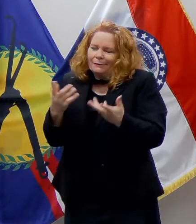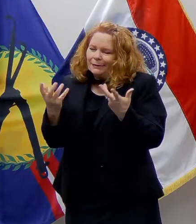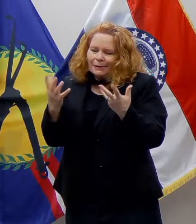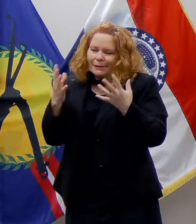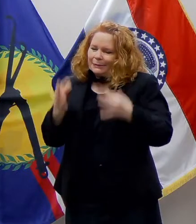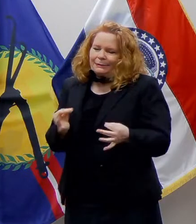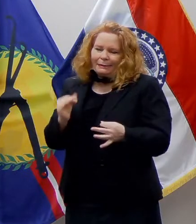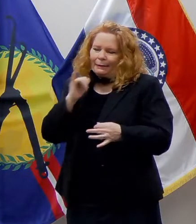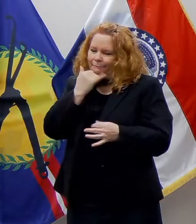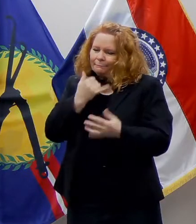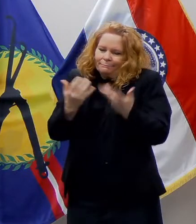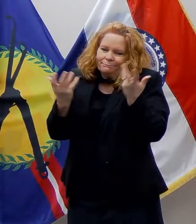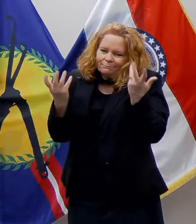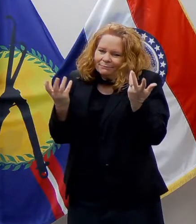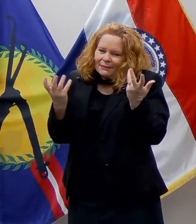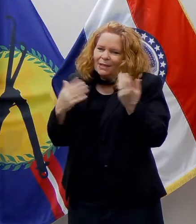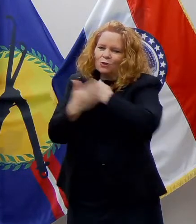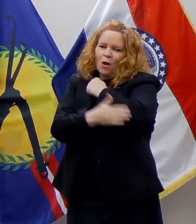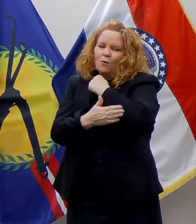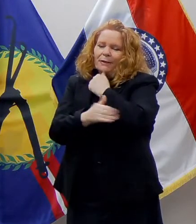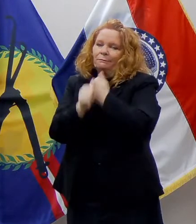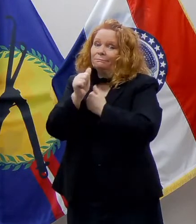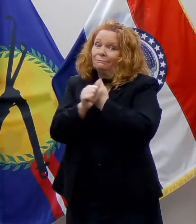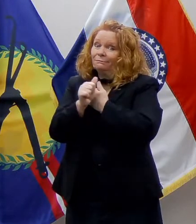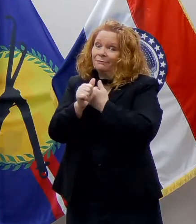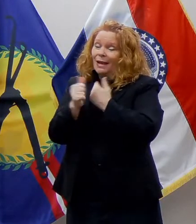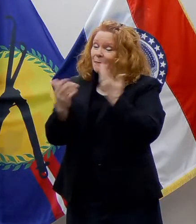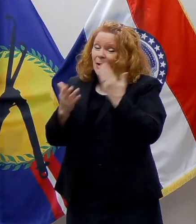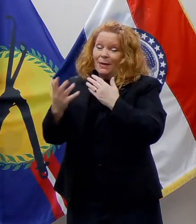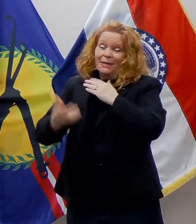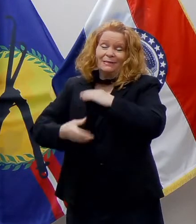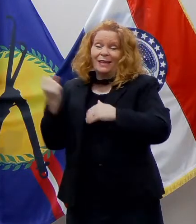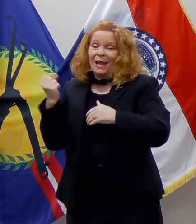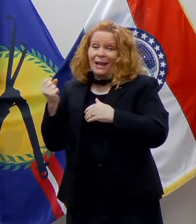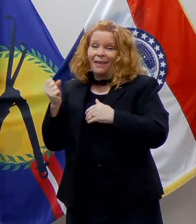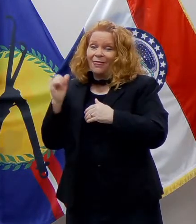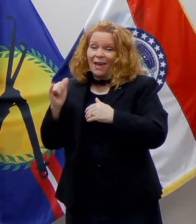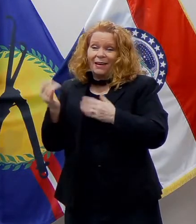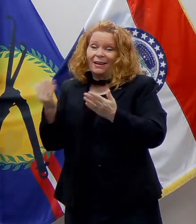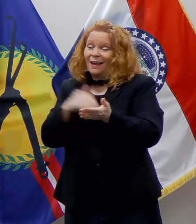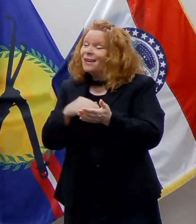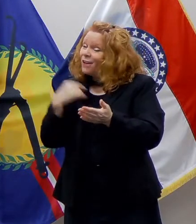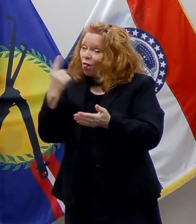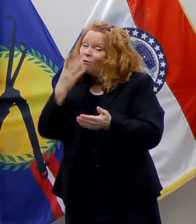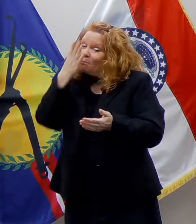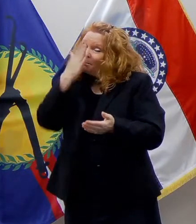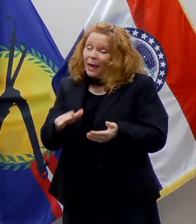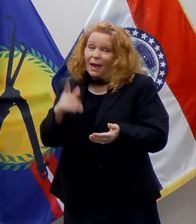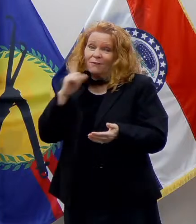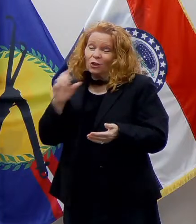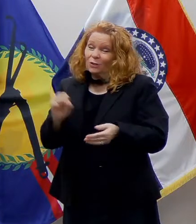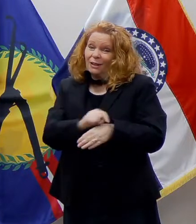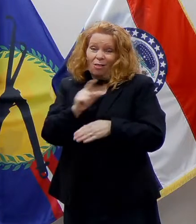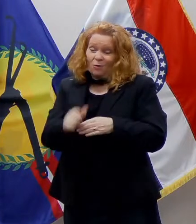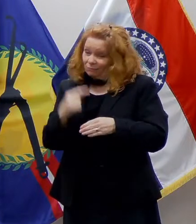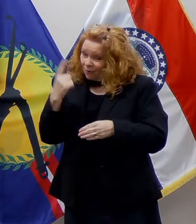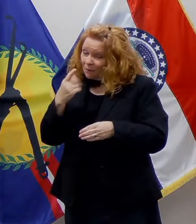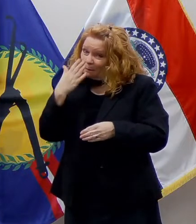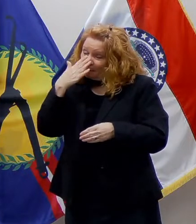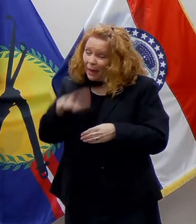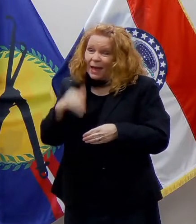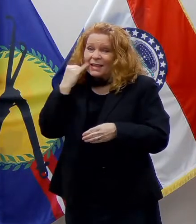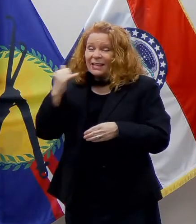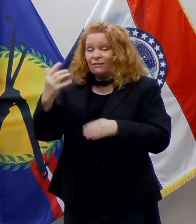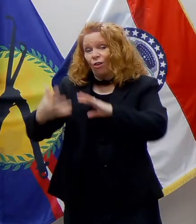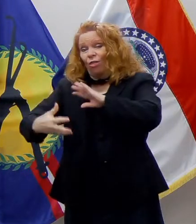has put our region at risk to have this money clawed back, which is a black eye for all of us. And if this money is